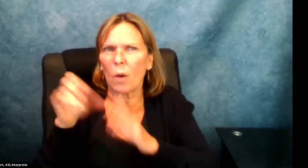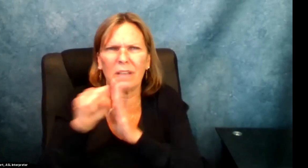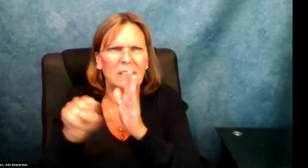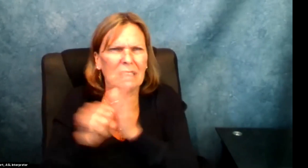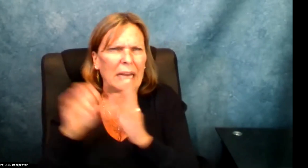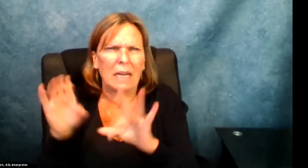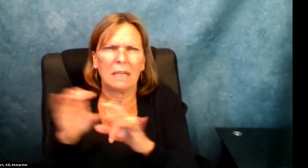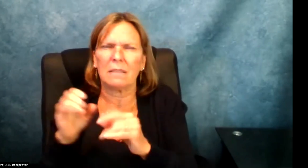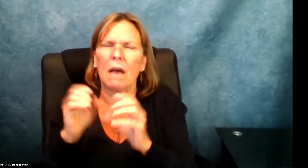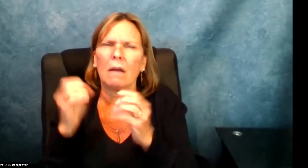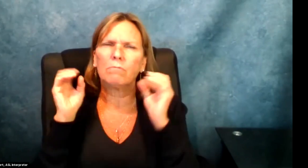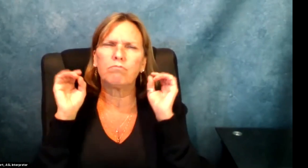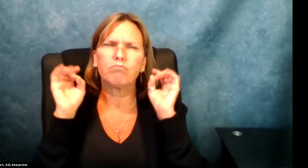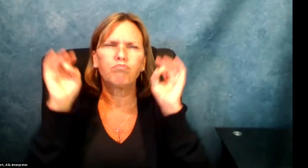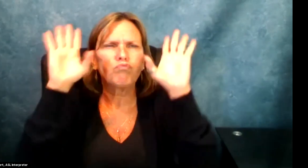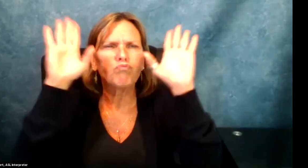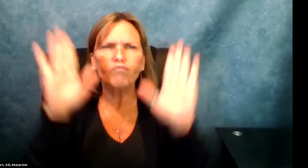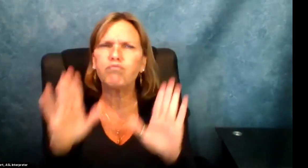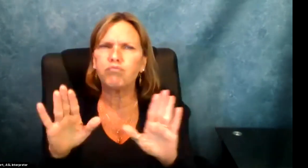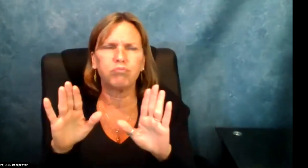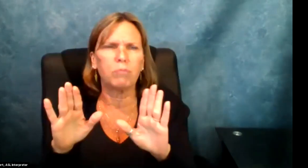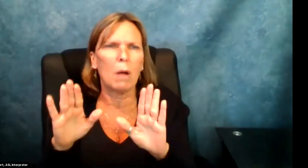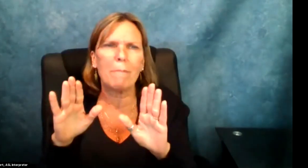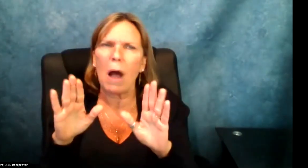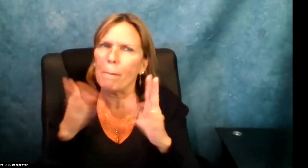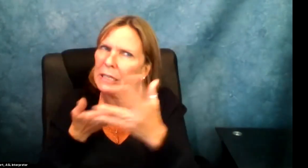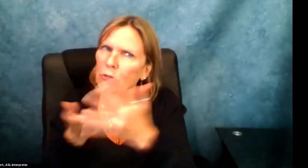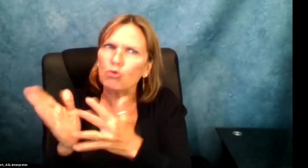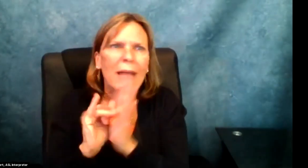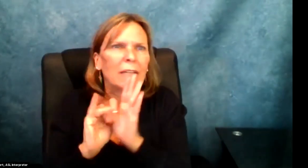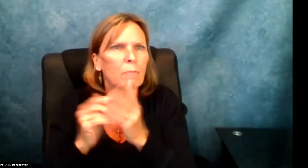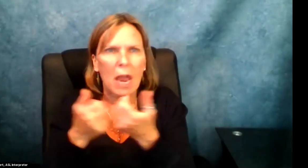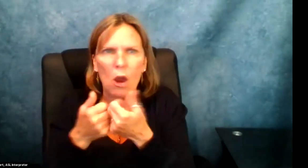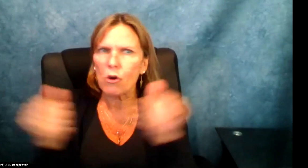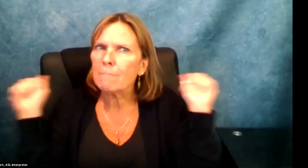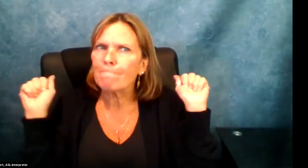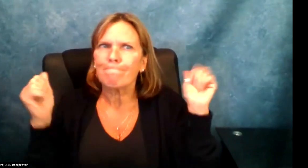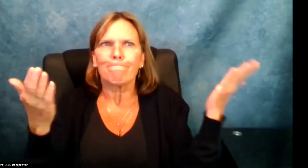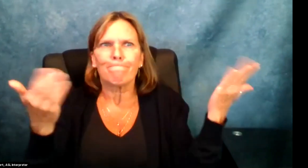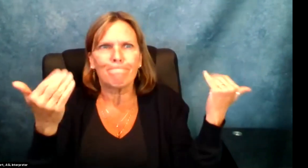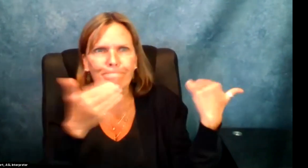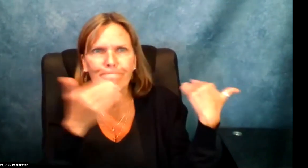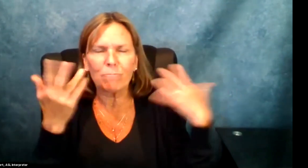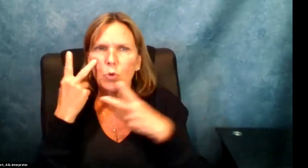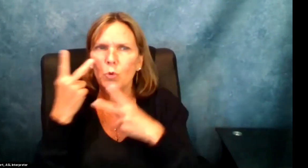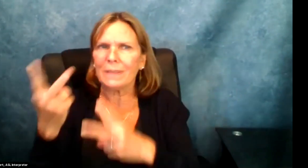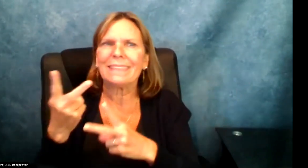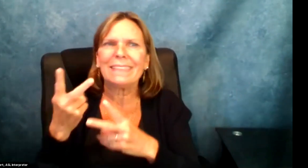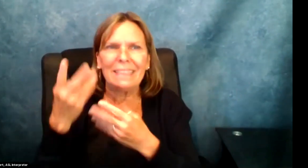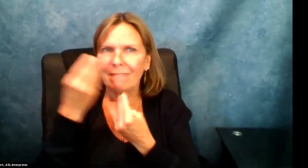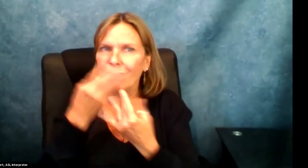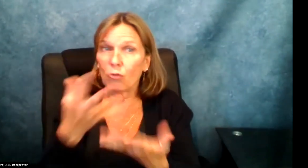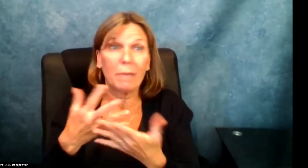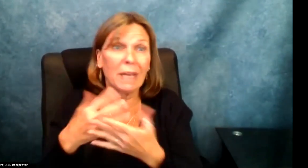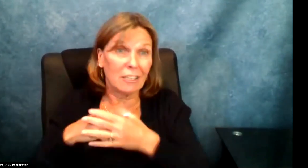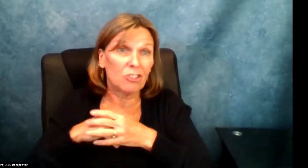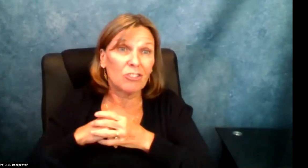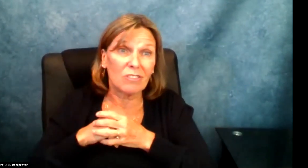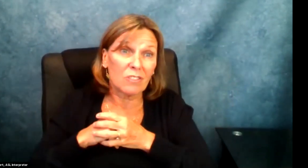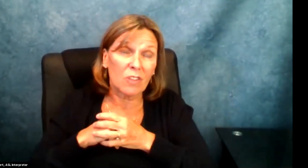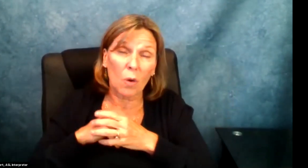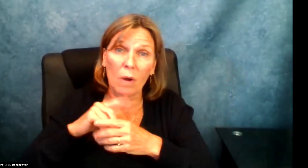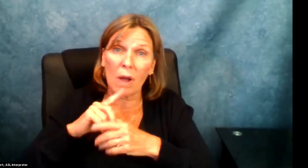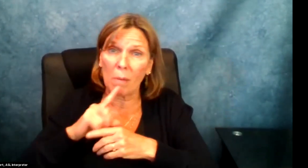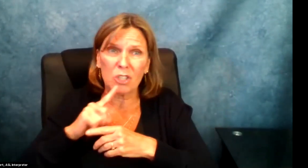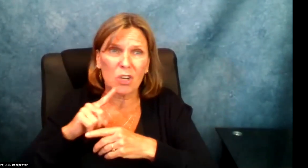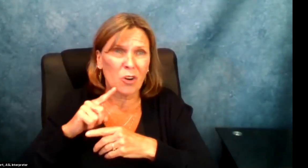be as transparent as possible. So I'll just throw that out. That data is not hard to find, and I'm sure it will be available in